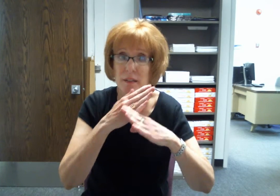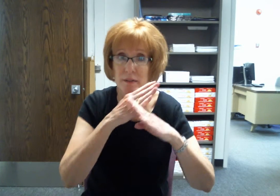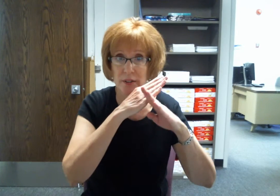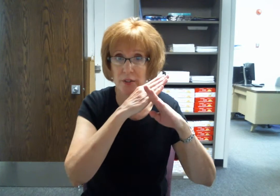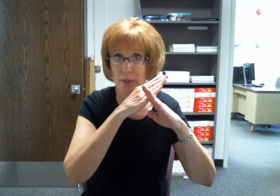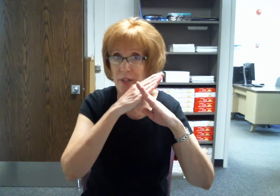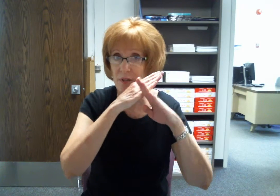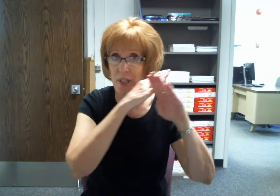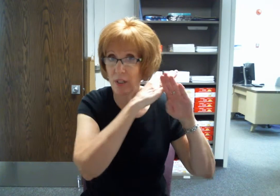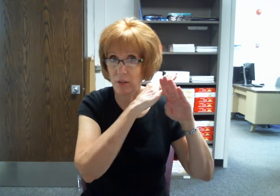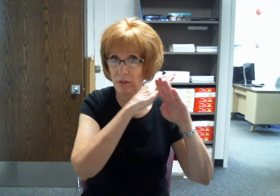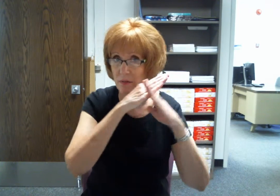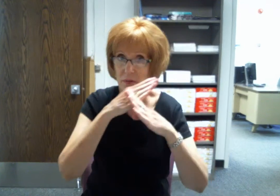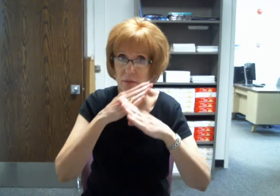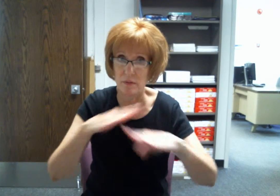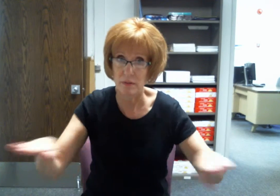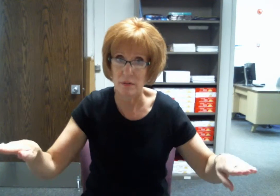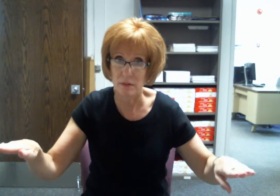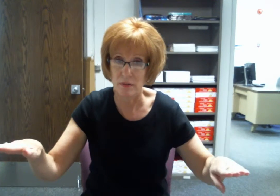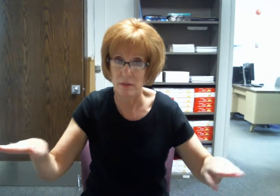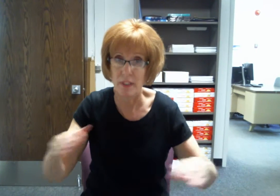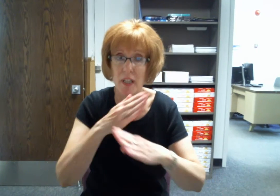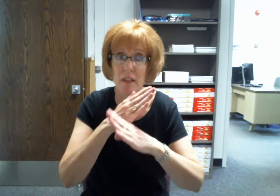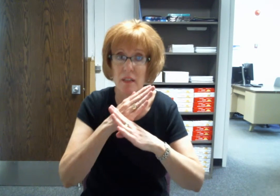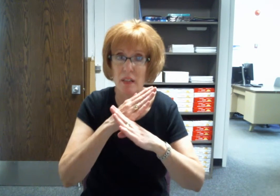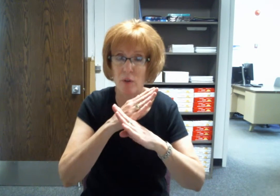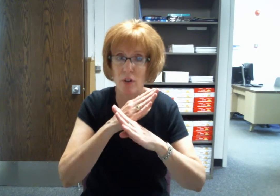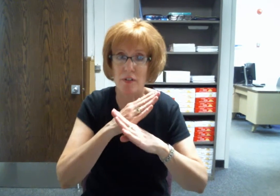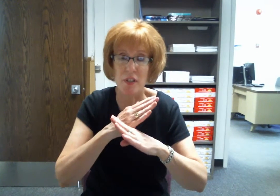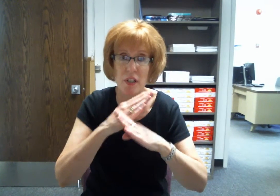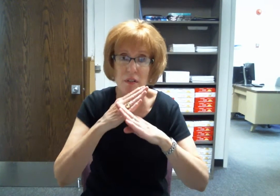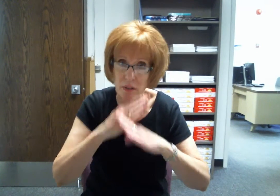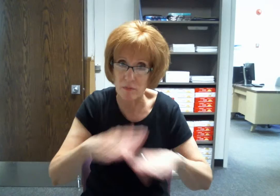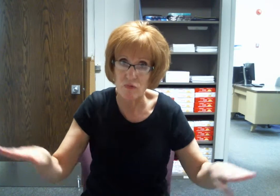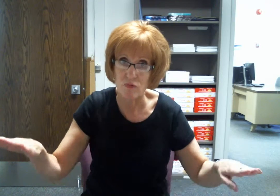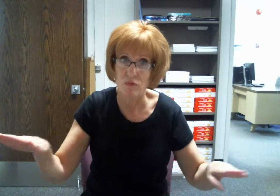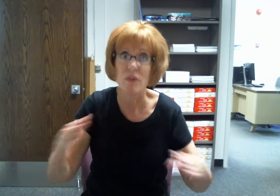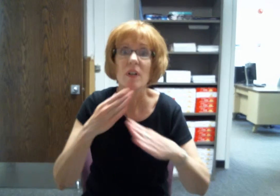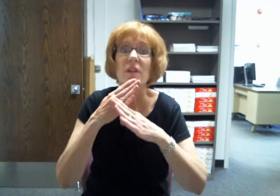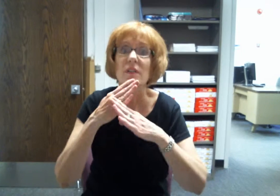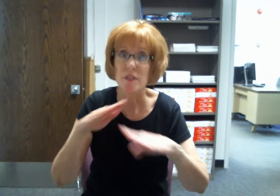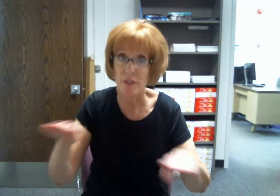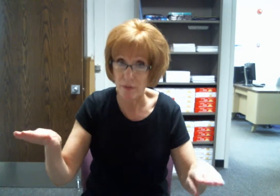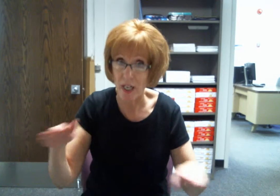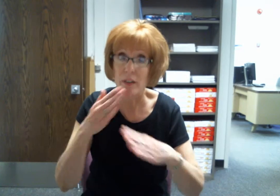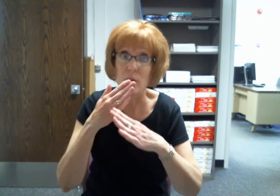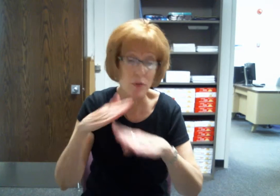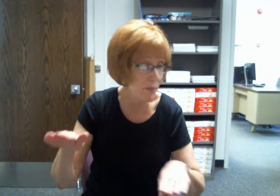These 2 hands are together. Like that. Kind of cross together and then divide or